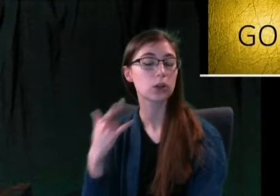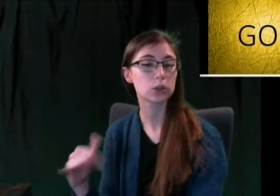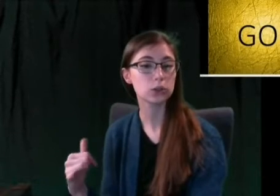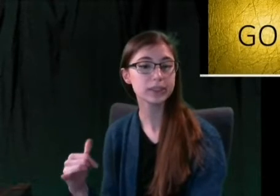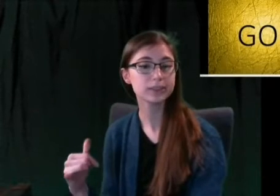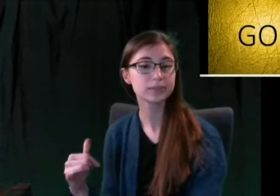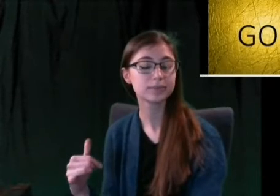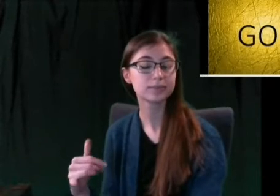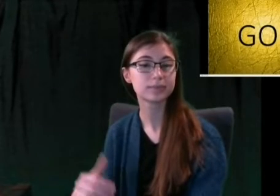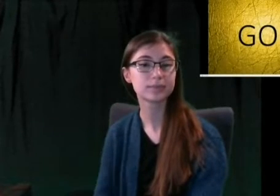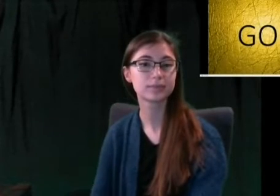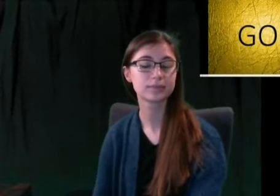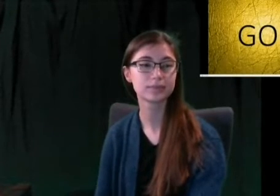Gold.